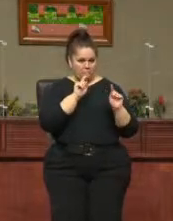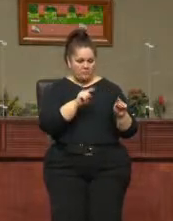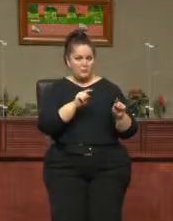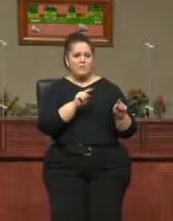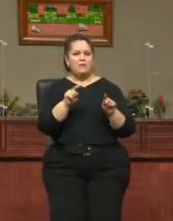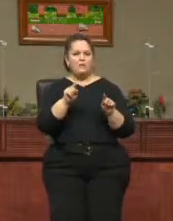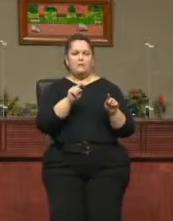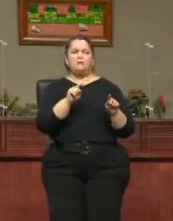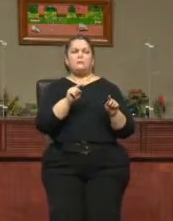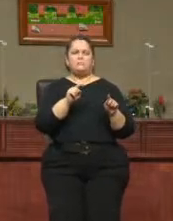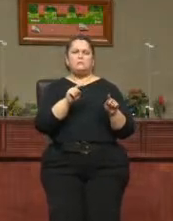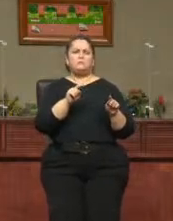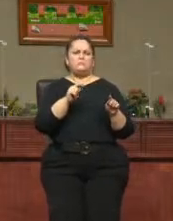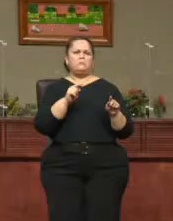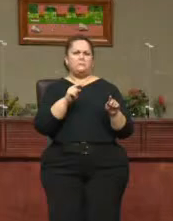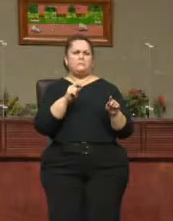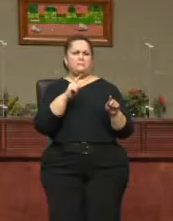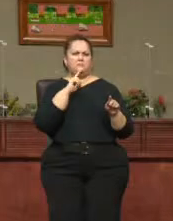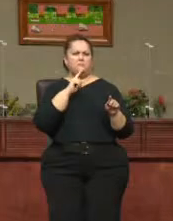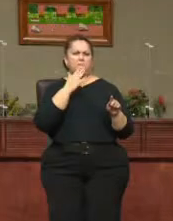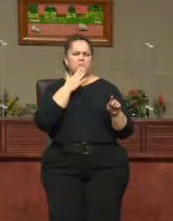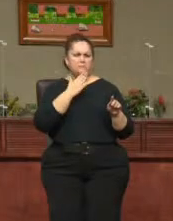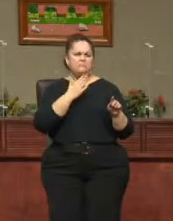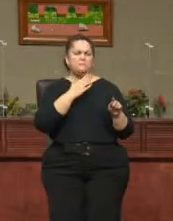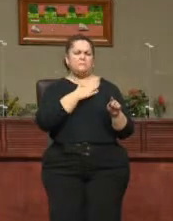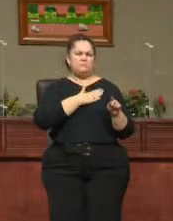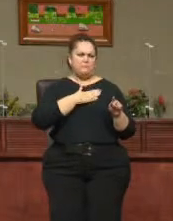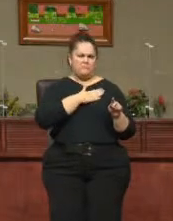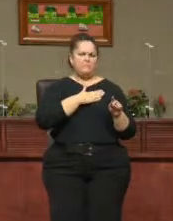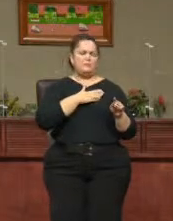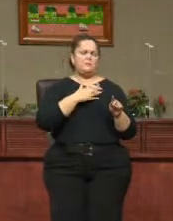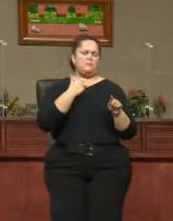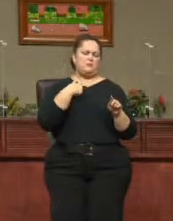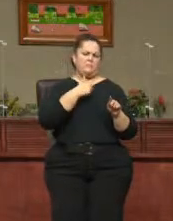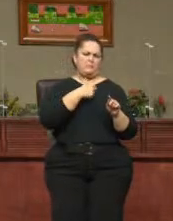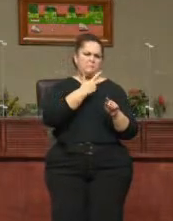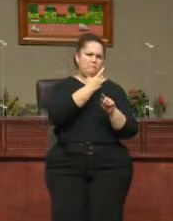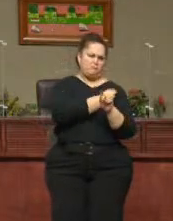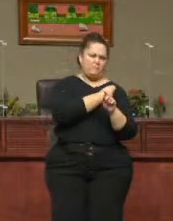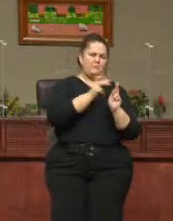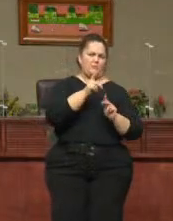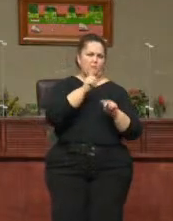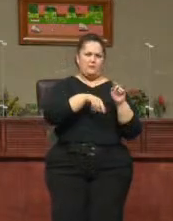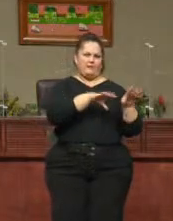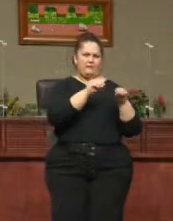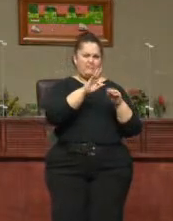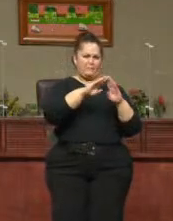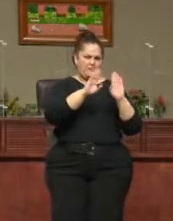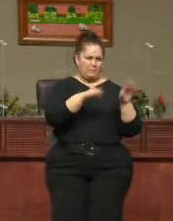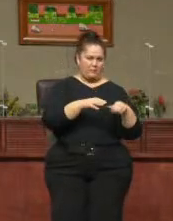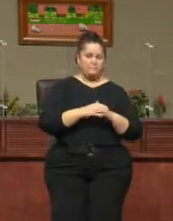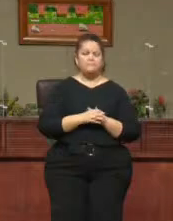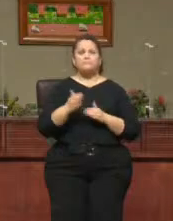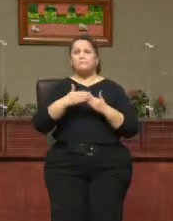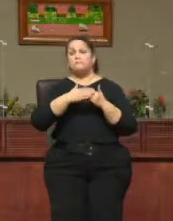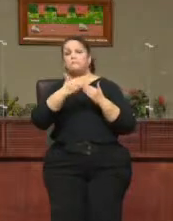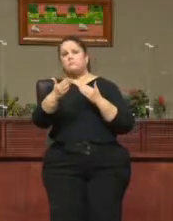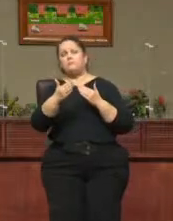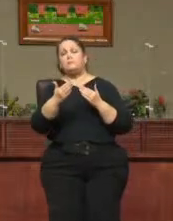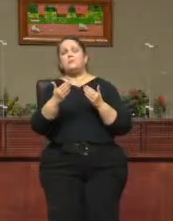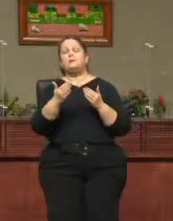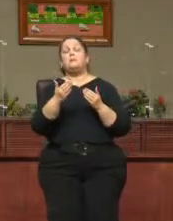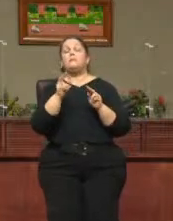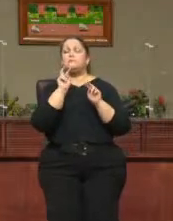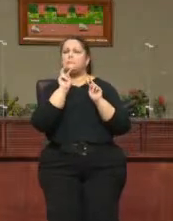work with the state to provide vaccinations to our homebound residents. In the future, we ask that you keep an